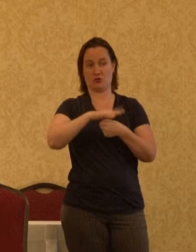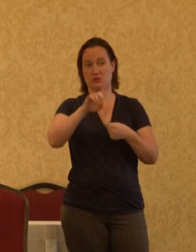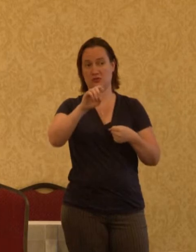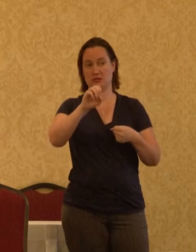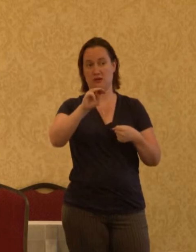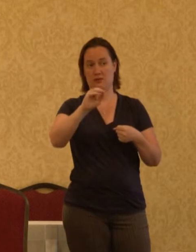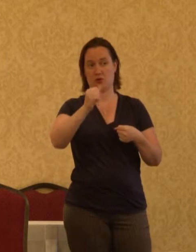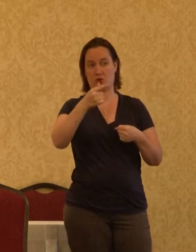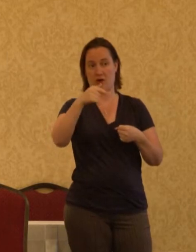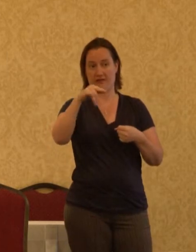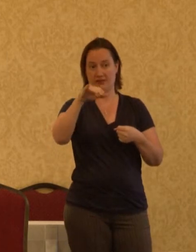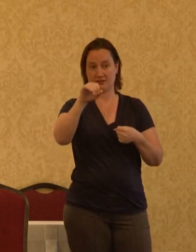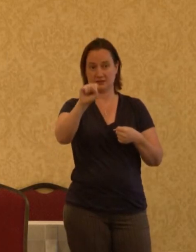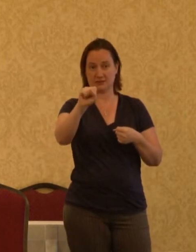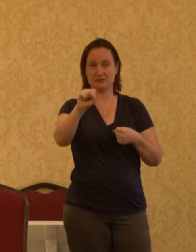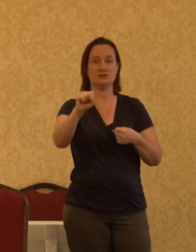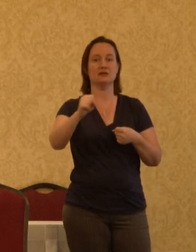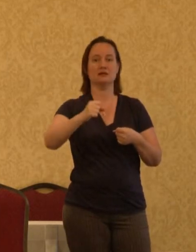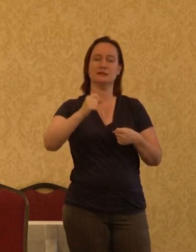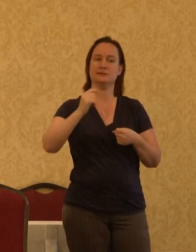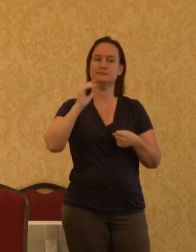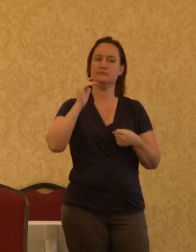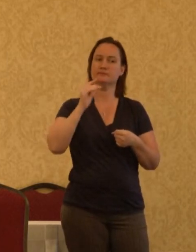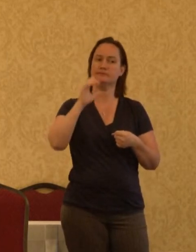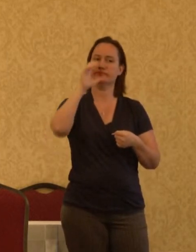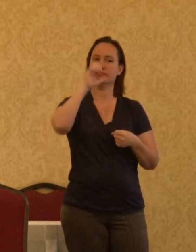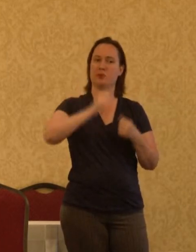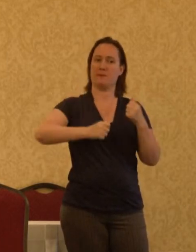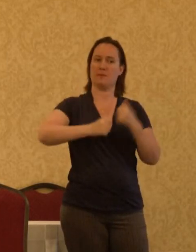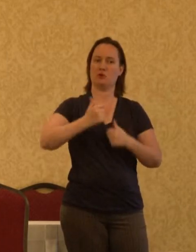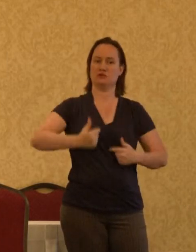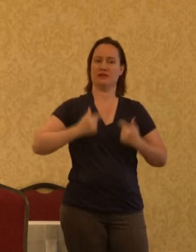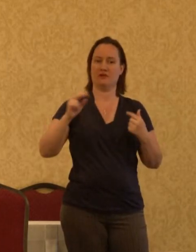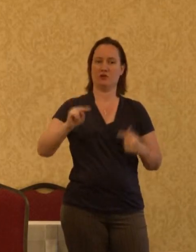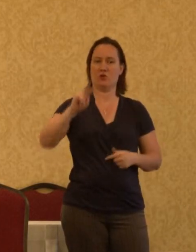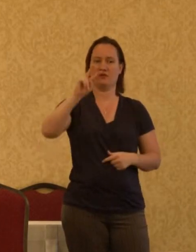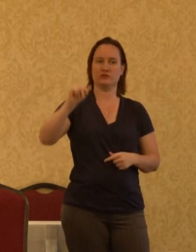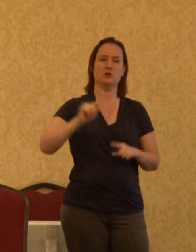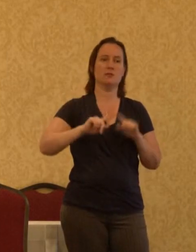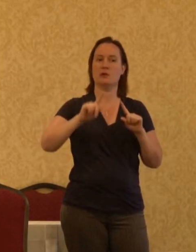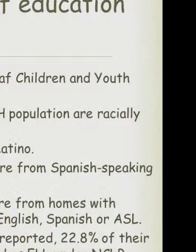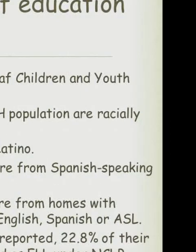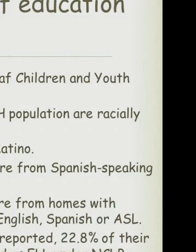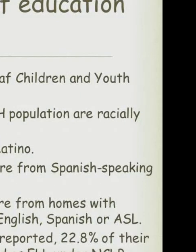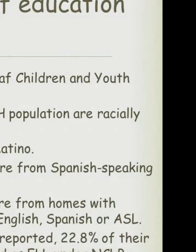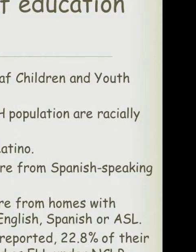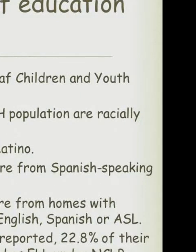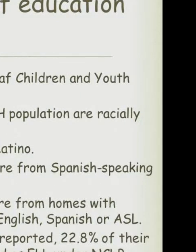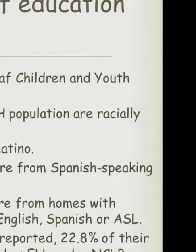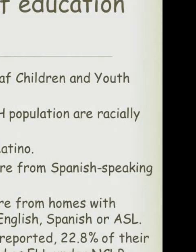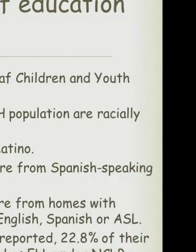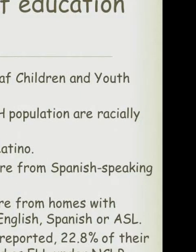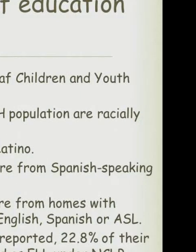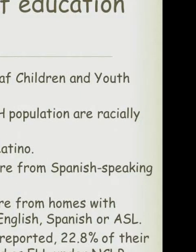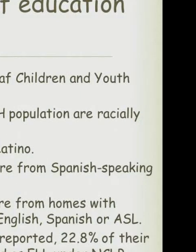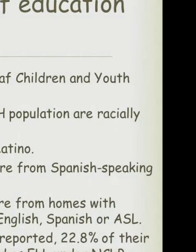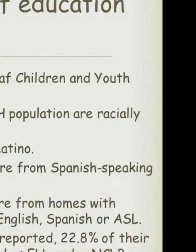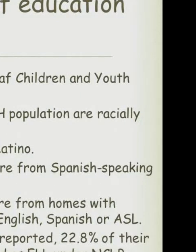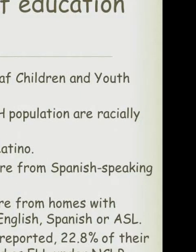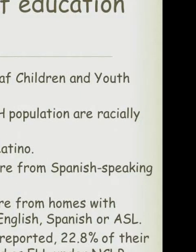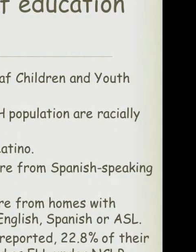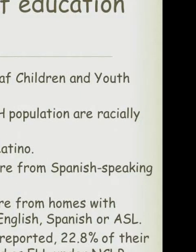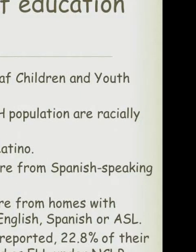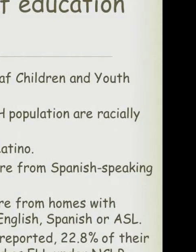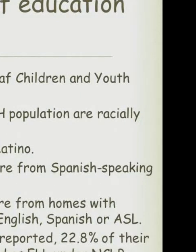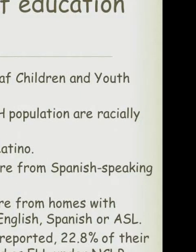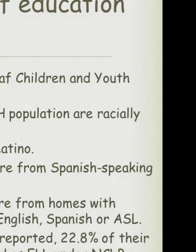majority of those students live in Northern Virginia, but of course not exclusively. I'm showing